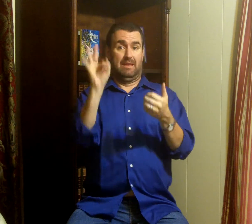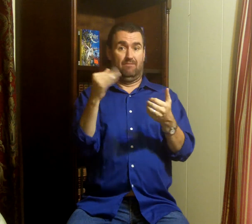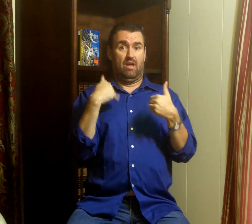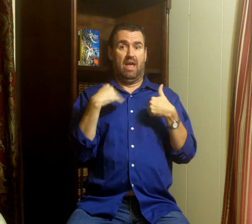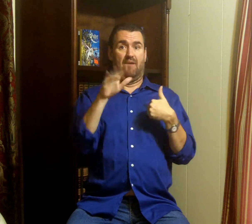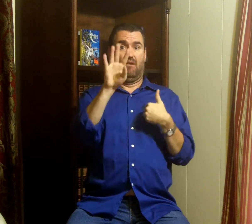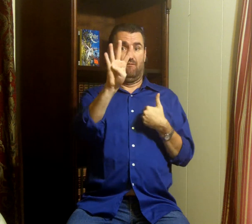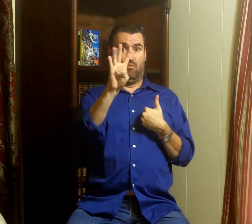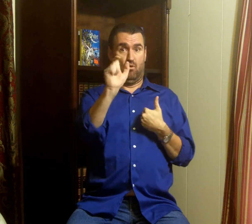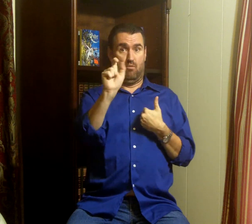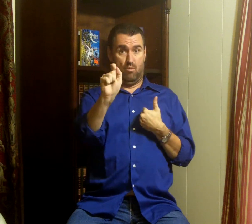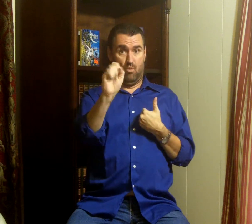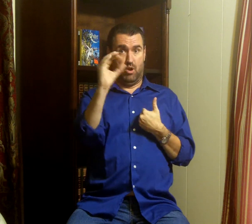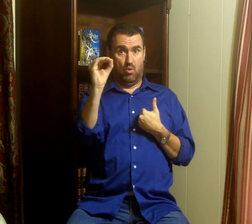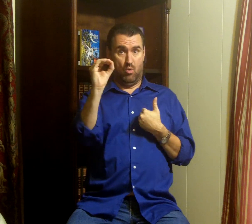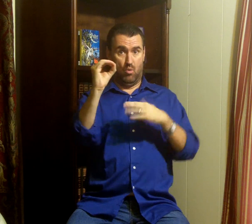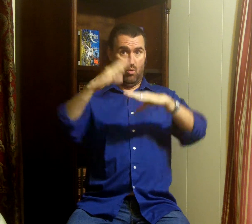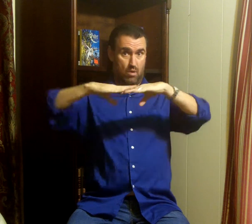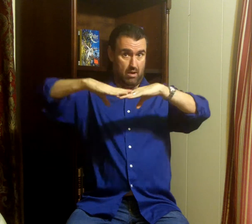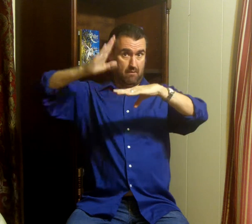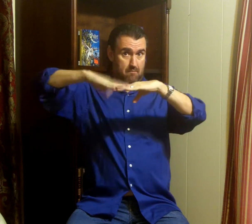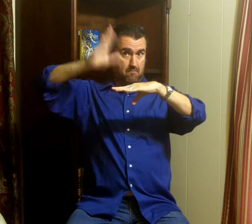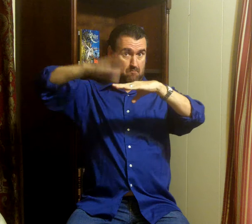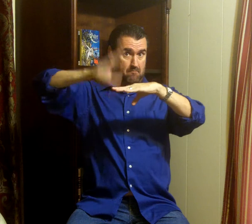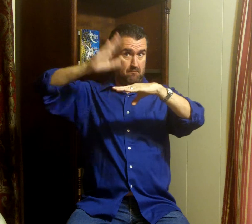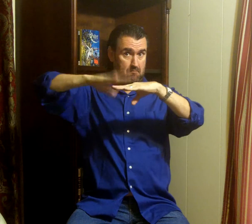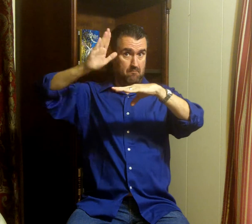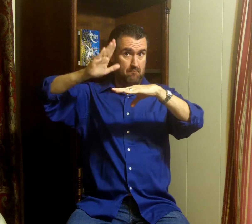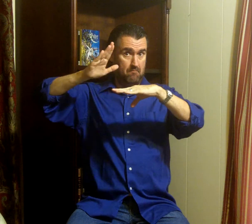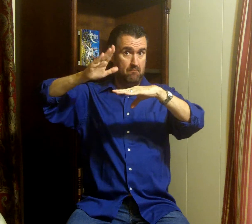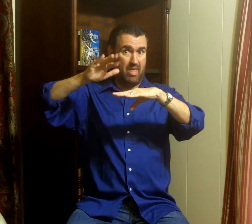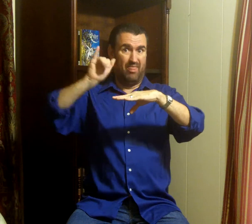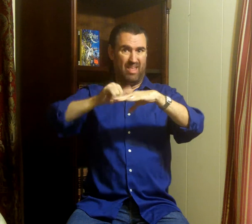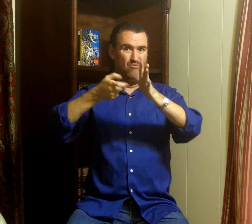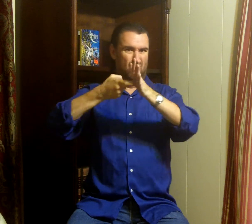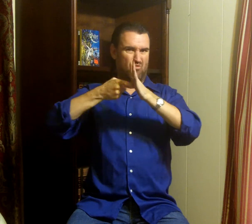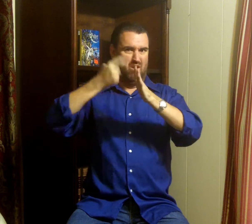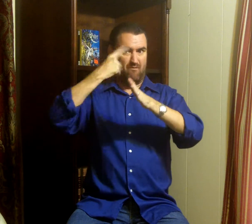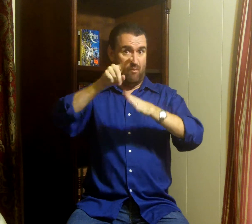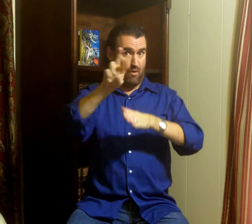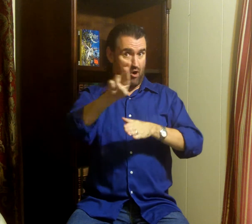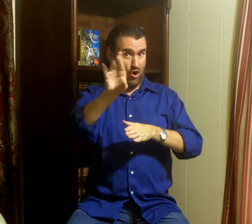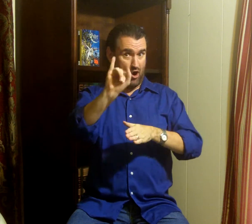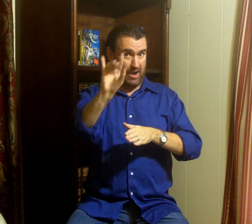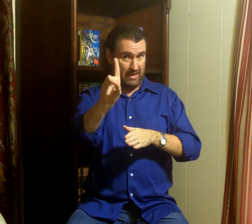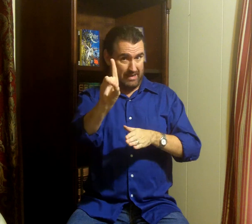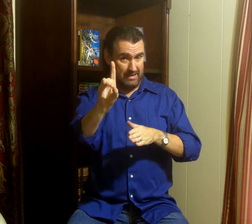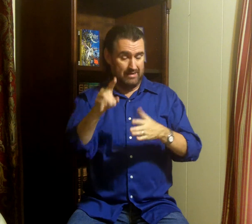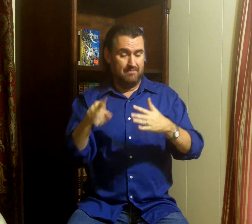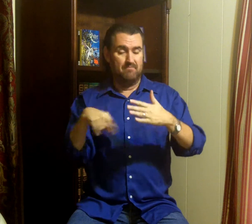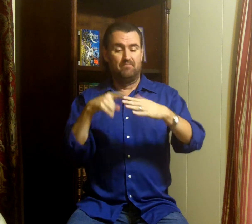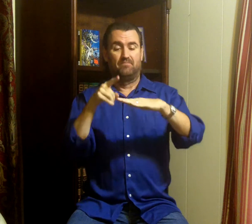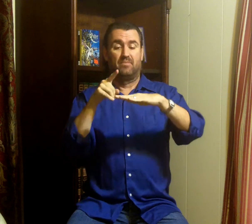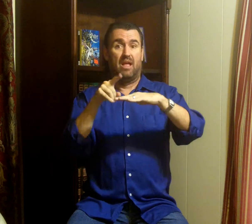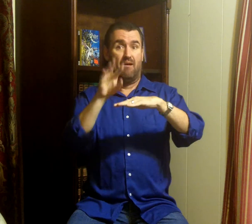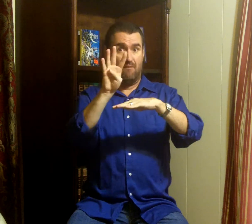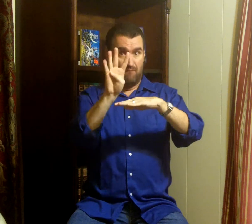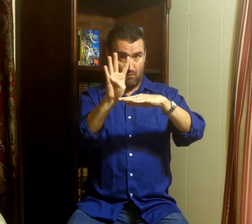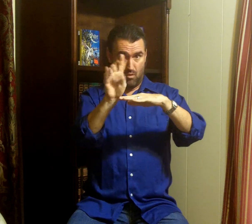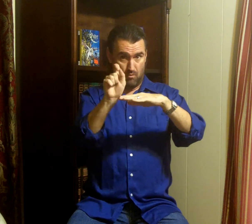the level of performance assessment you have to take to join RID as a certified member, if you get a 4.0 or higher on the